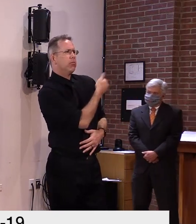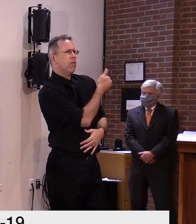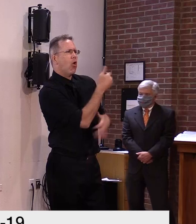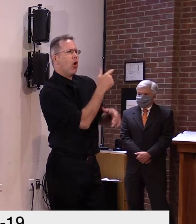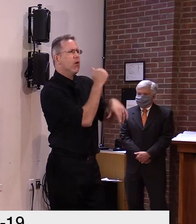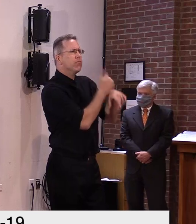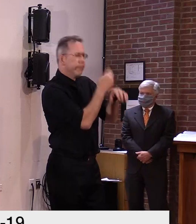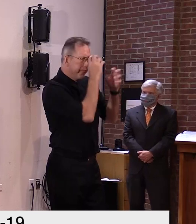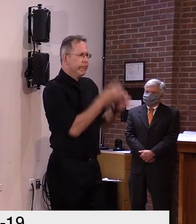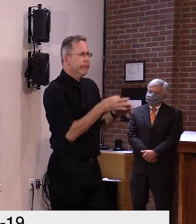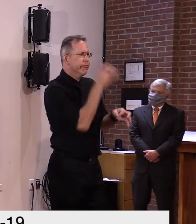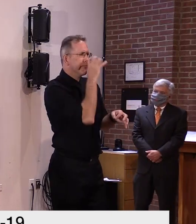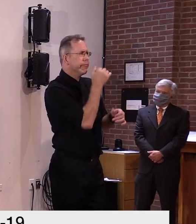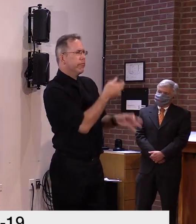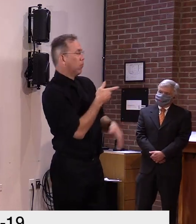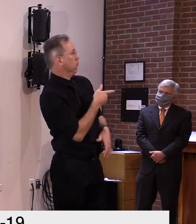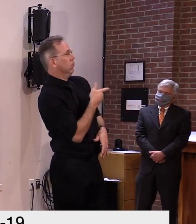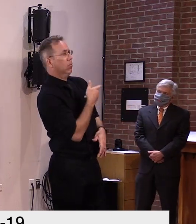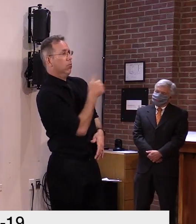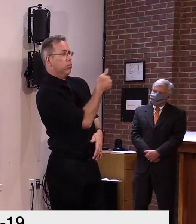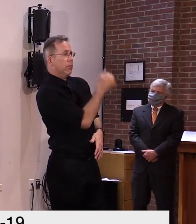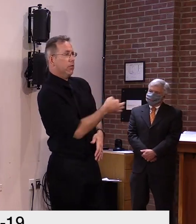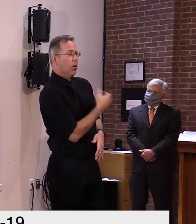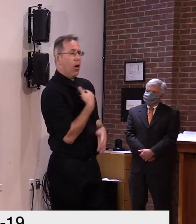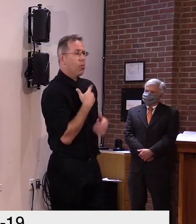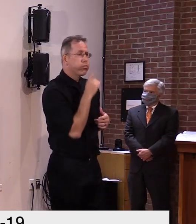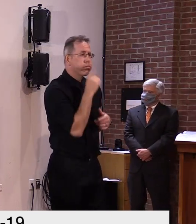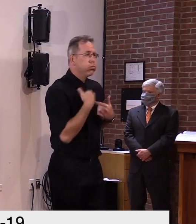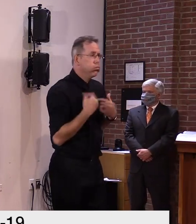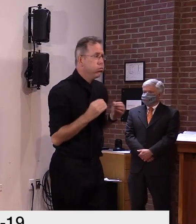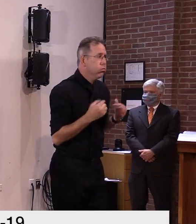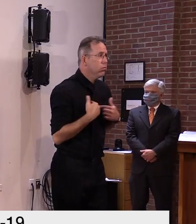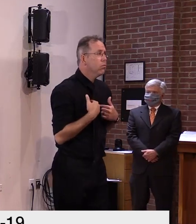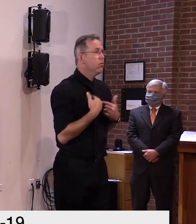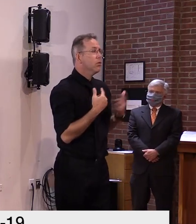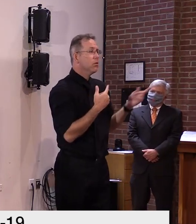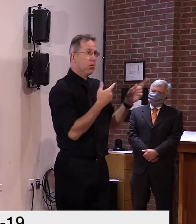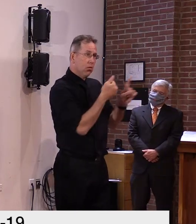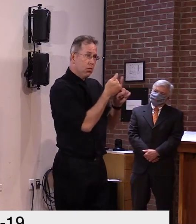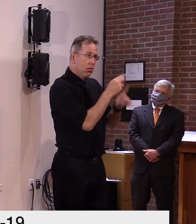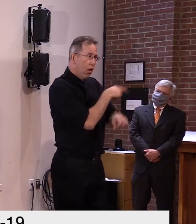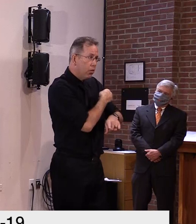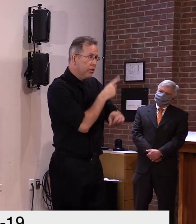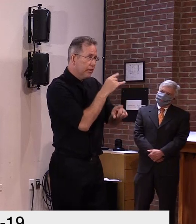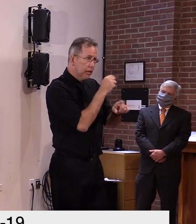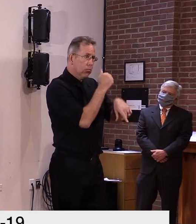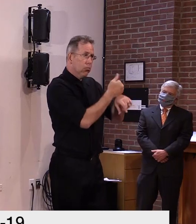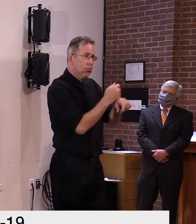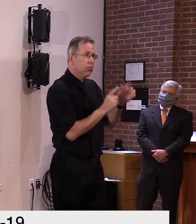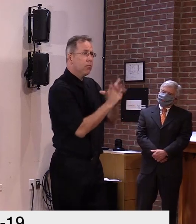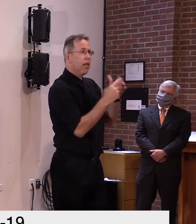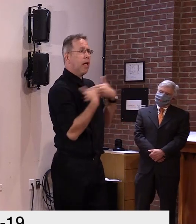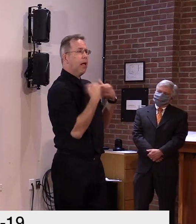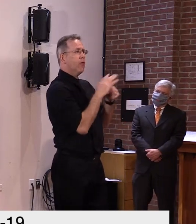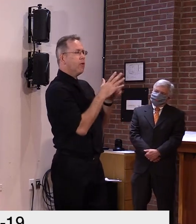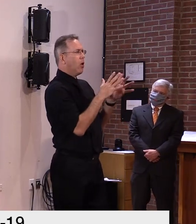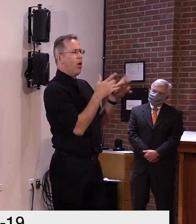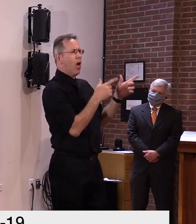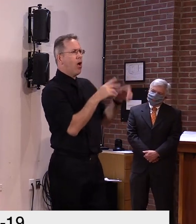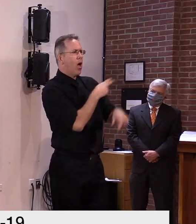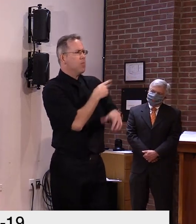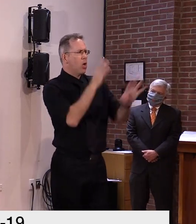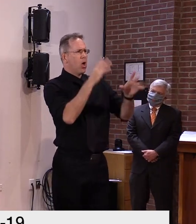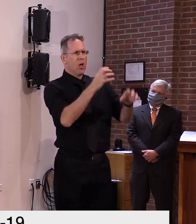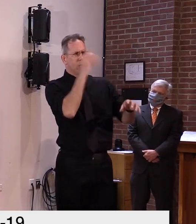case in a department in the hospital wouldn't necessarily precipitate a change in their approach to PPE, because I bet you their